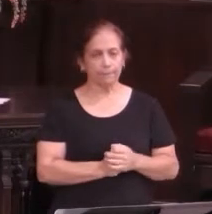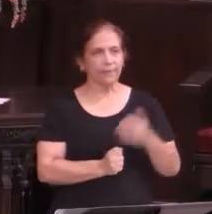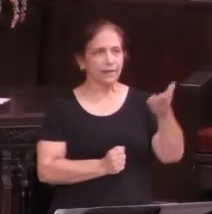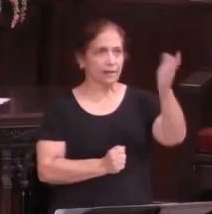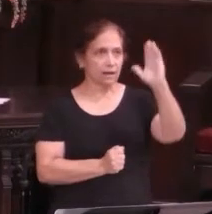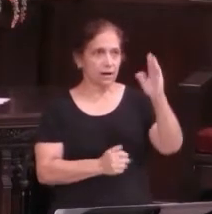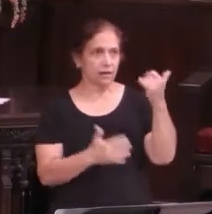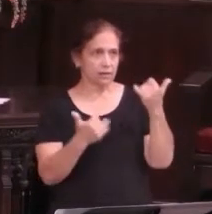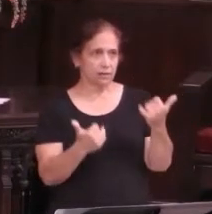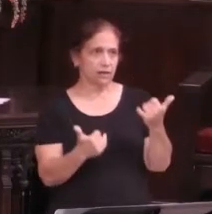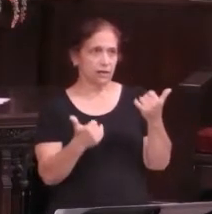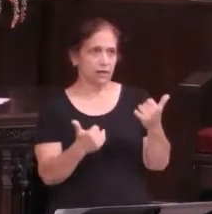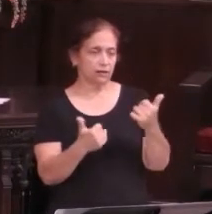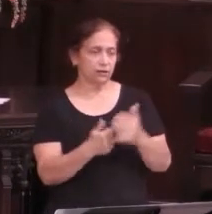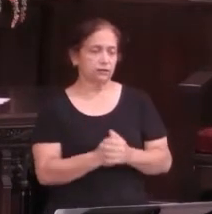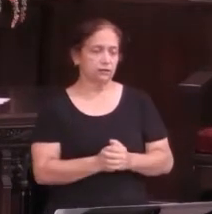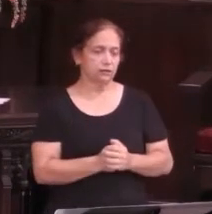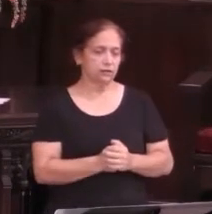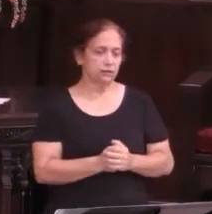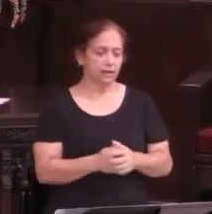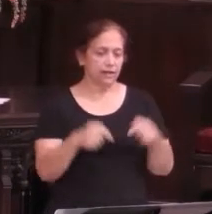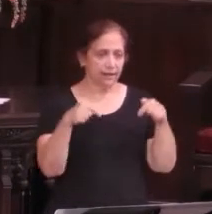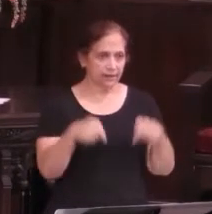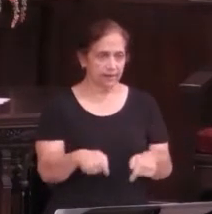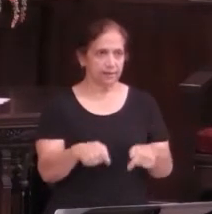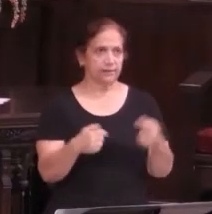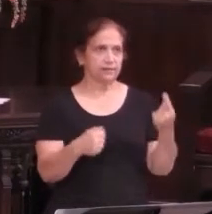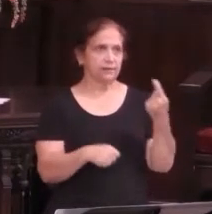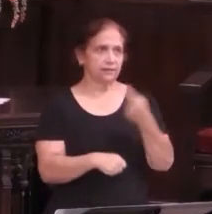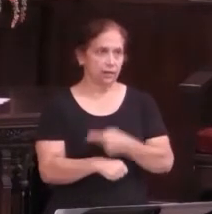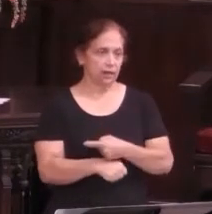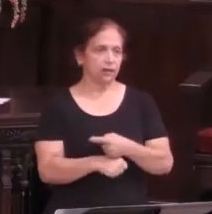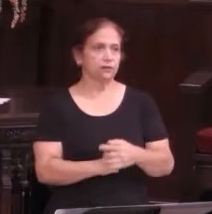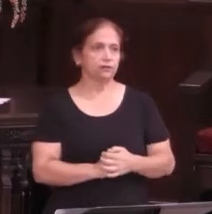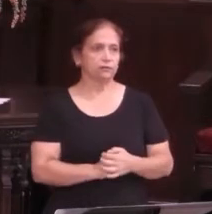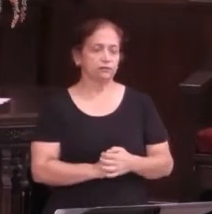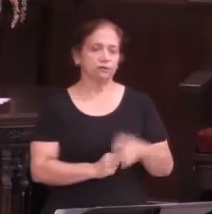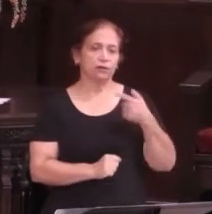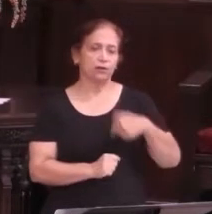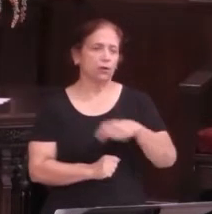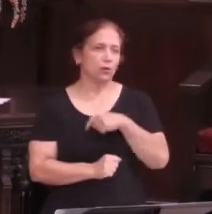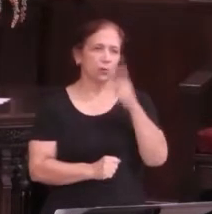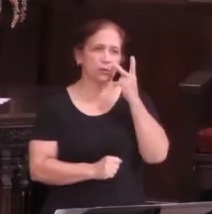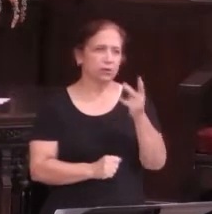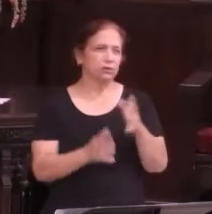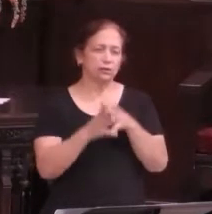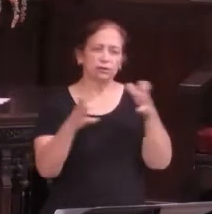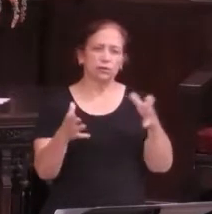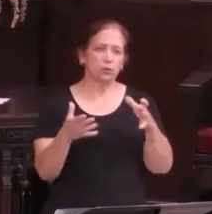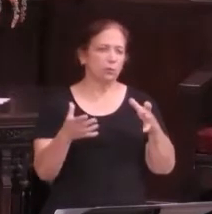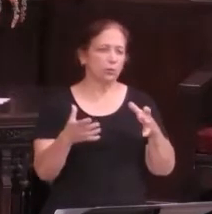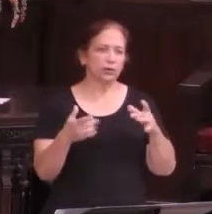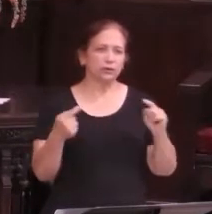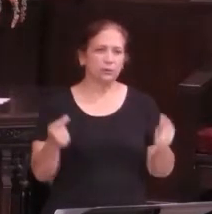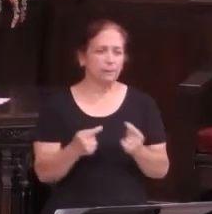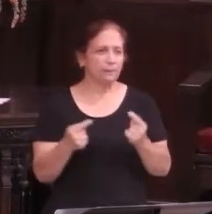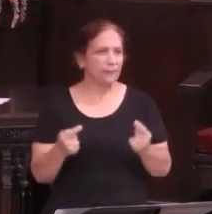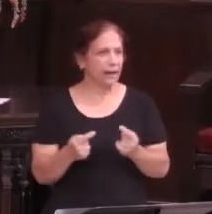God, today, this very day, we see so much pain and